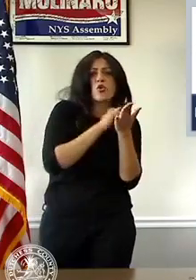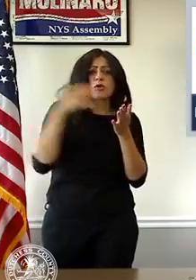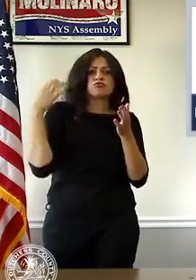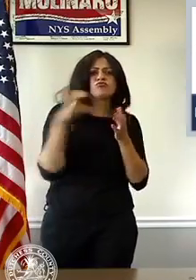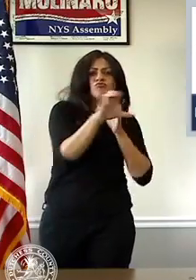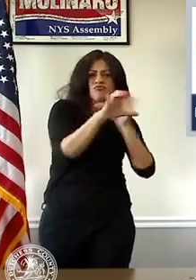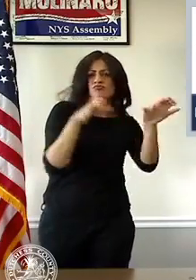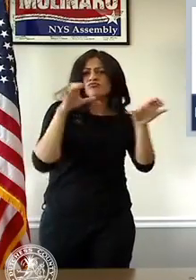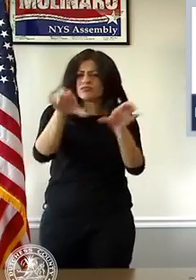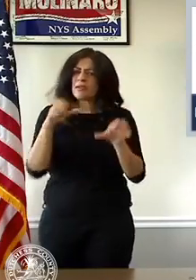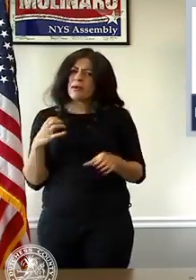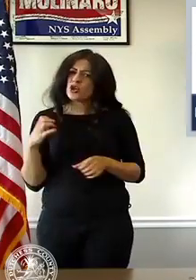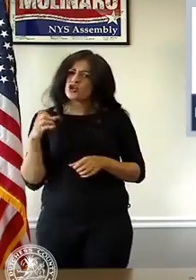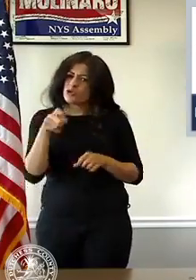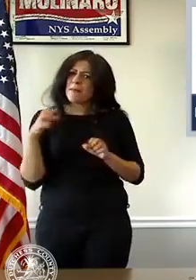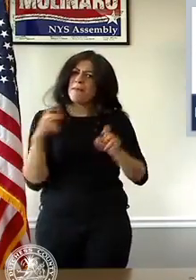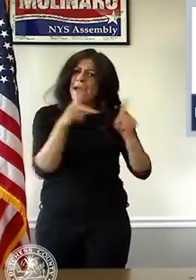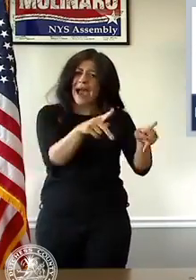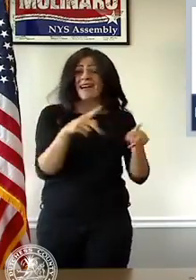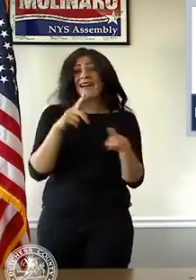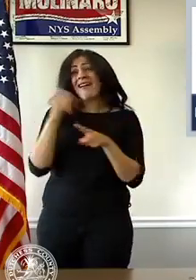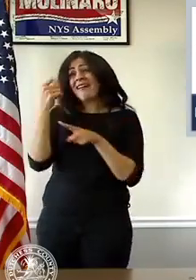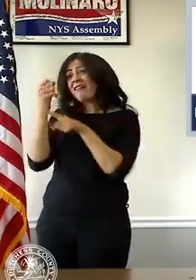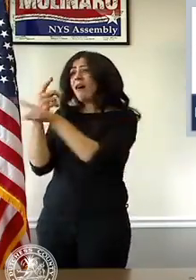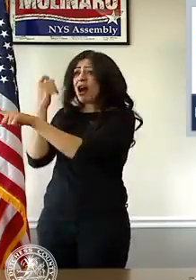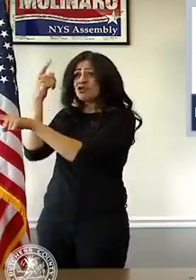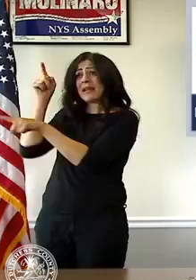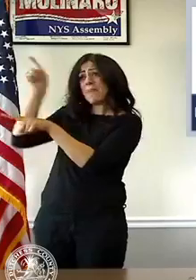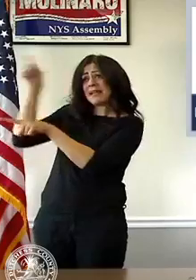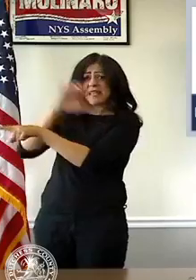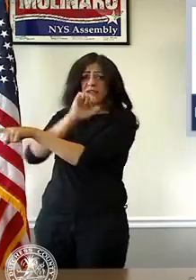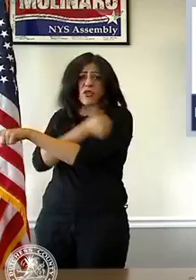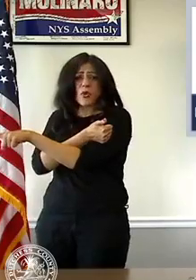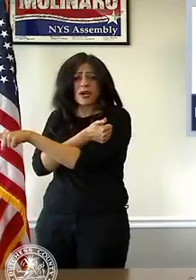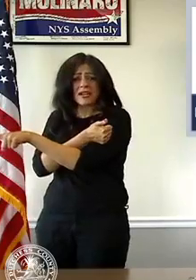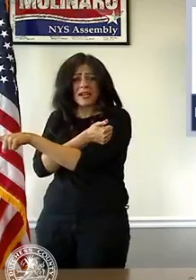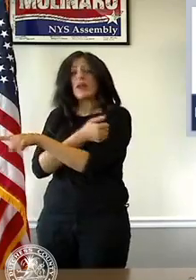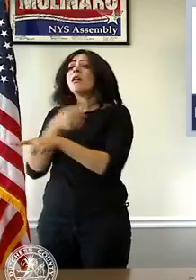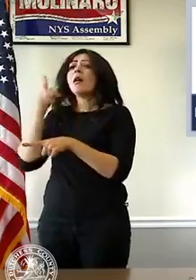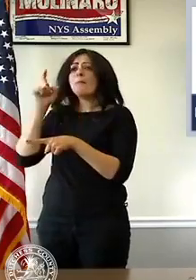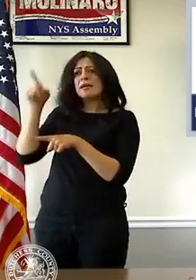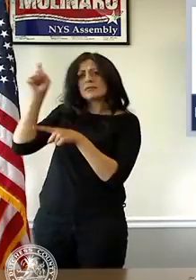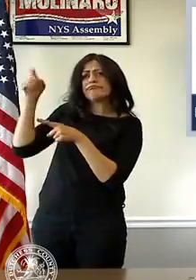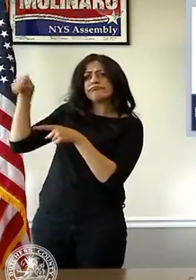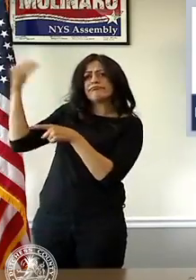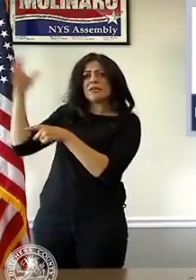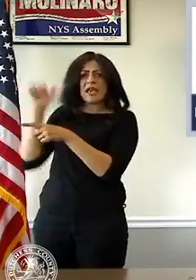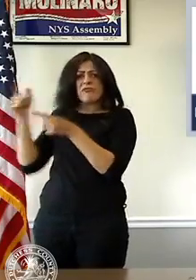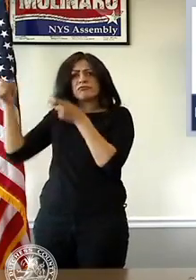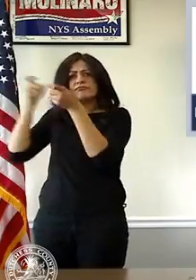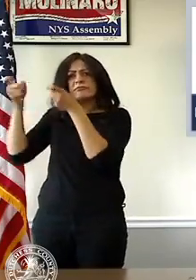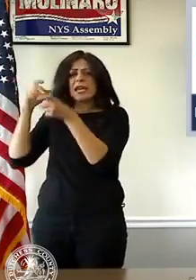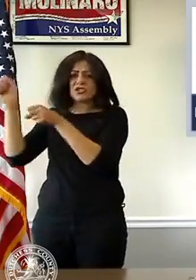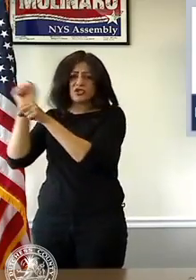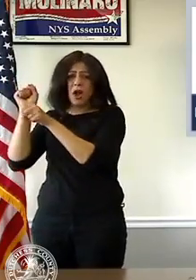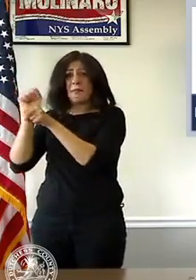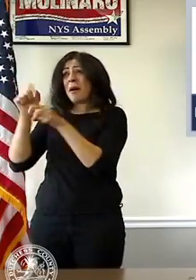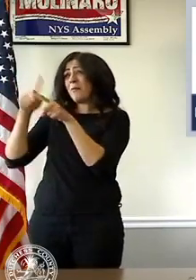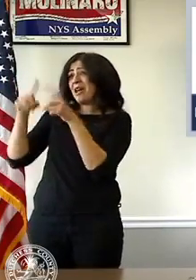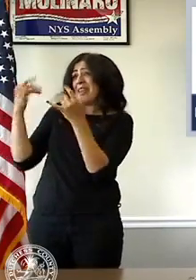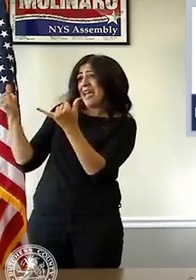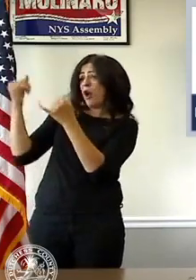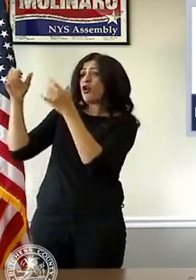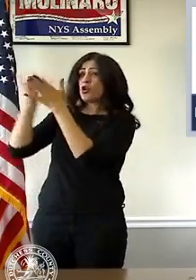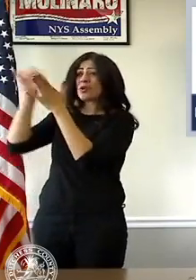because at this point, the state of New York and Albany is making so many very detailed, almost micromanaged decisions that it's